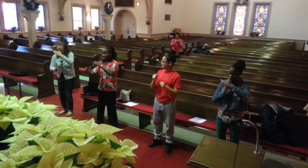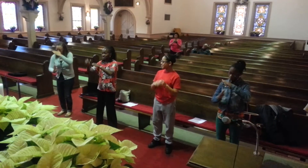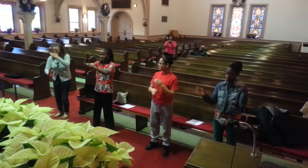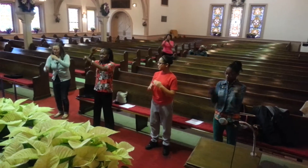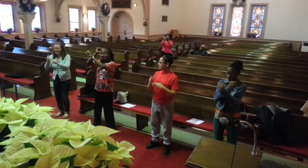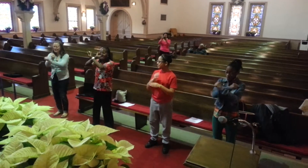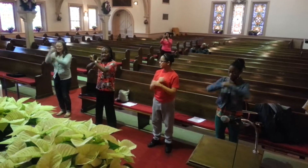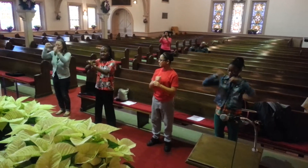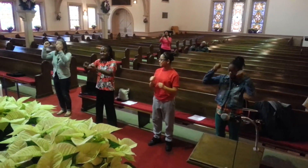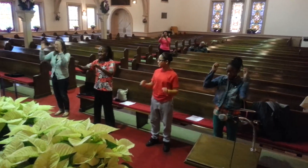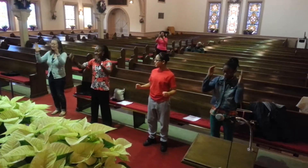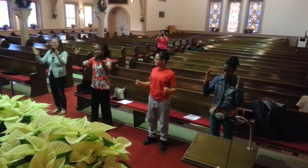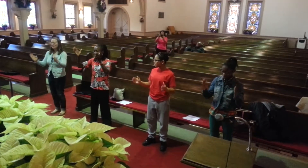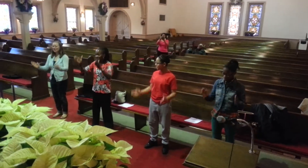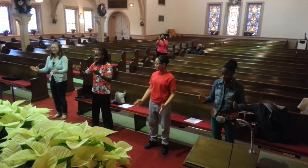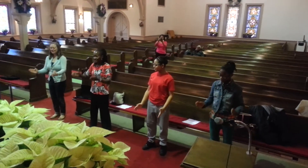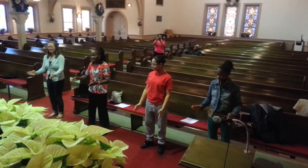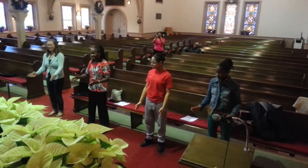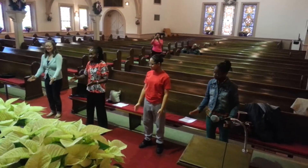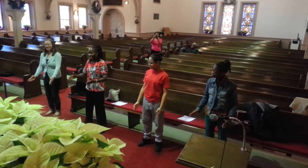Gentle redeemer.